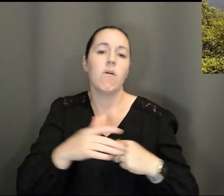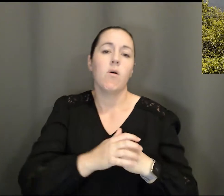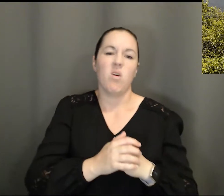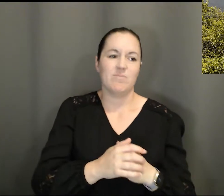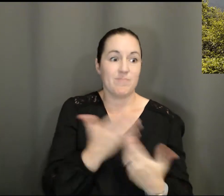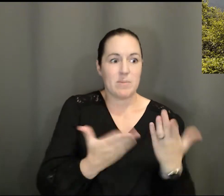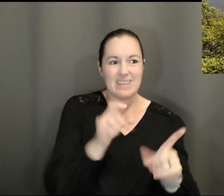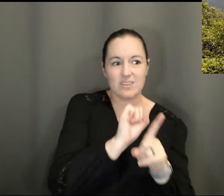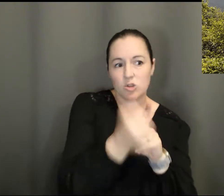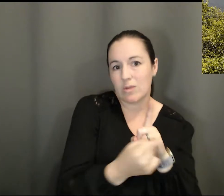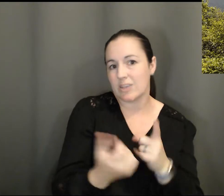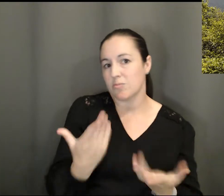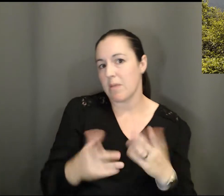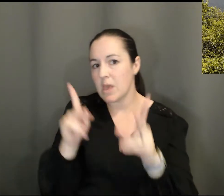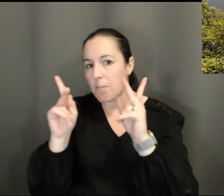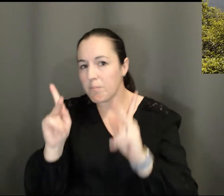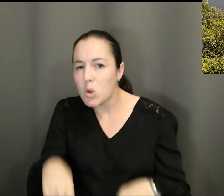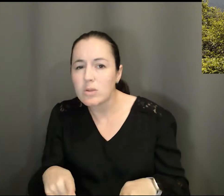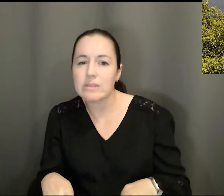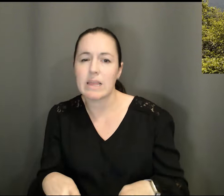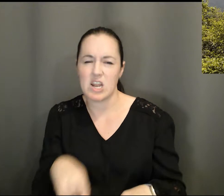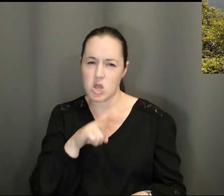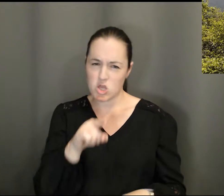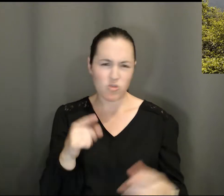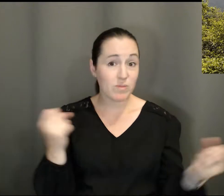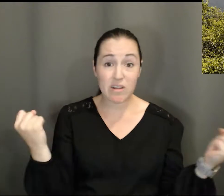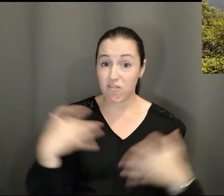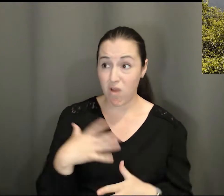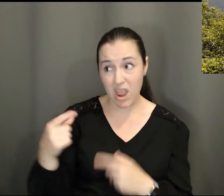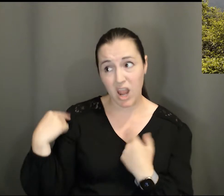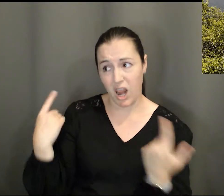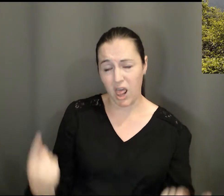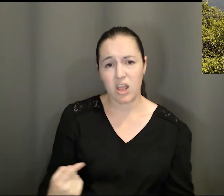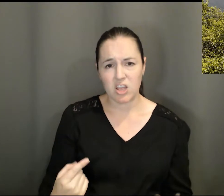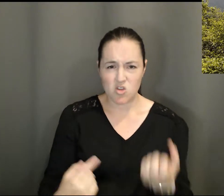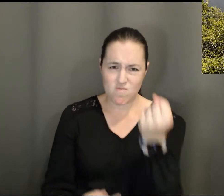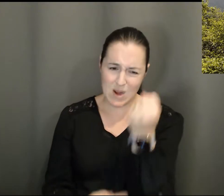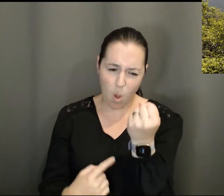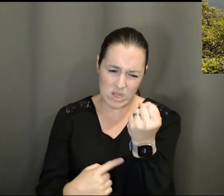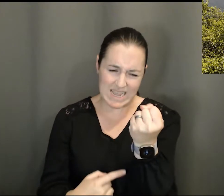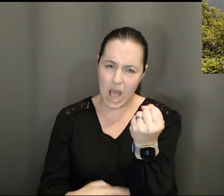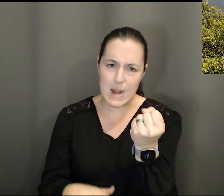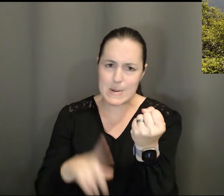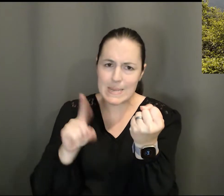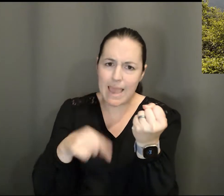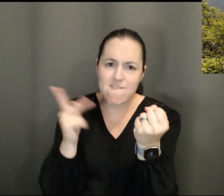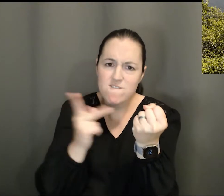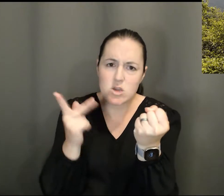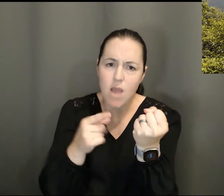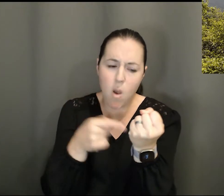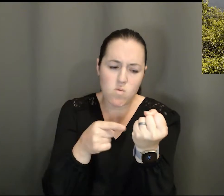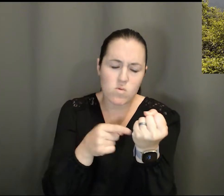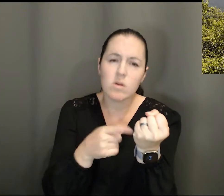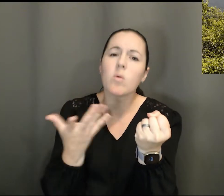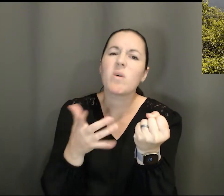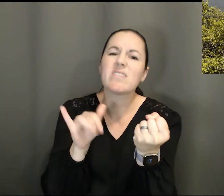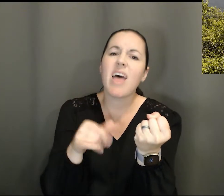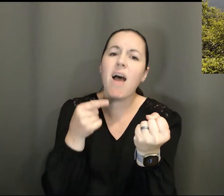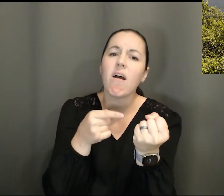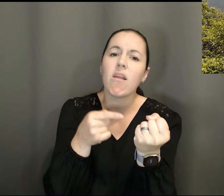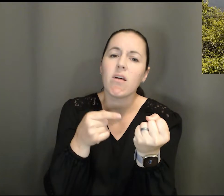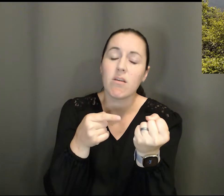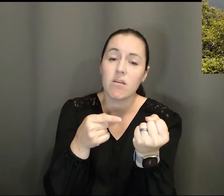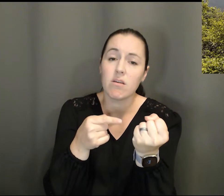want you just to open your hands and turn them over and let it go. And as you do that, repeat this. God is God